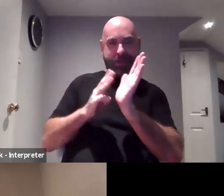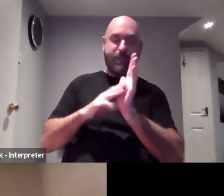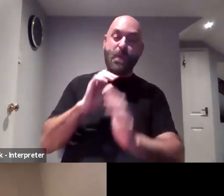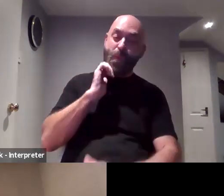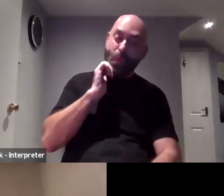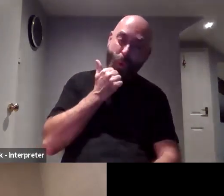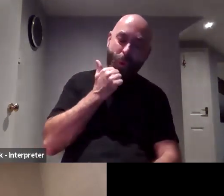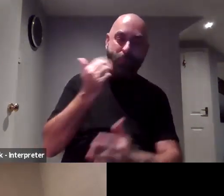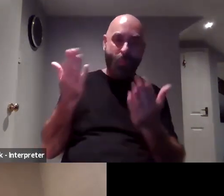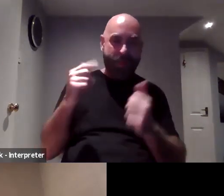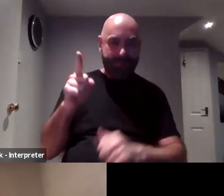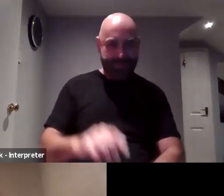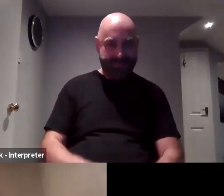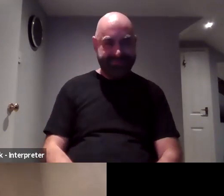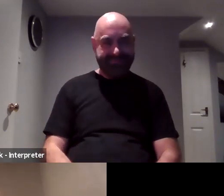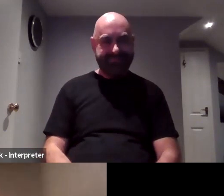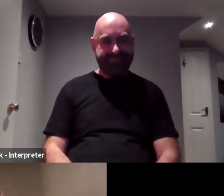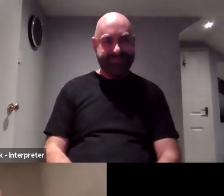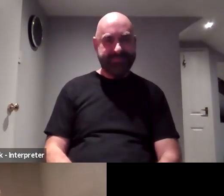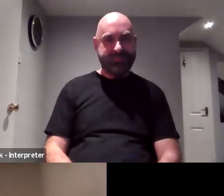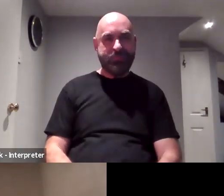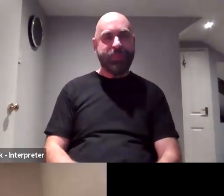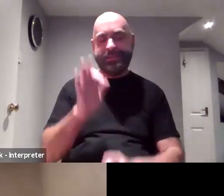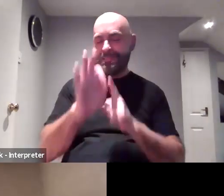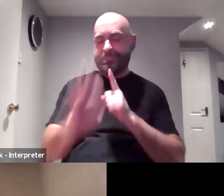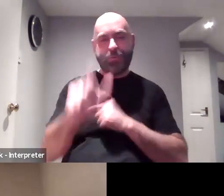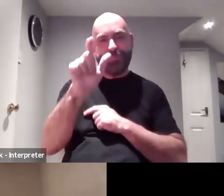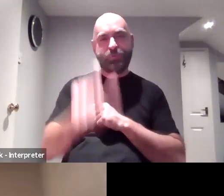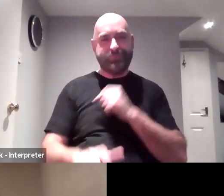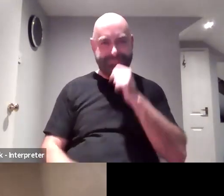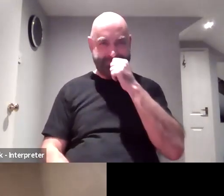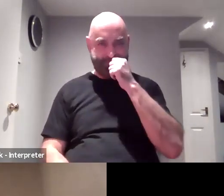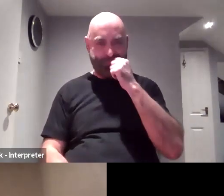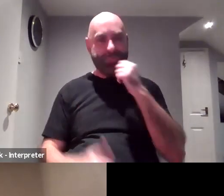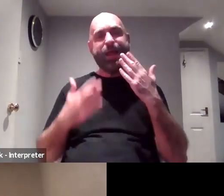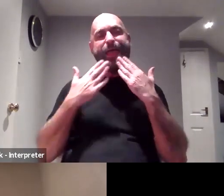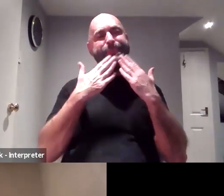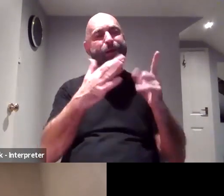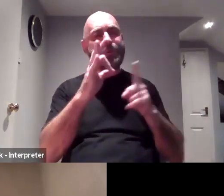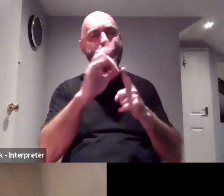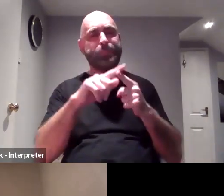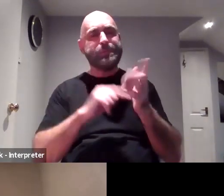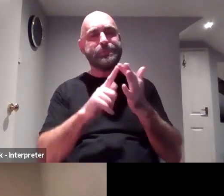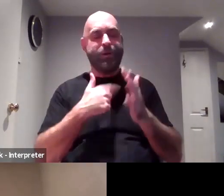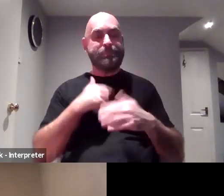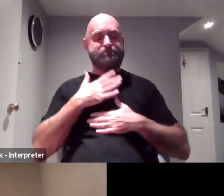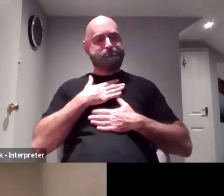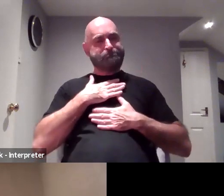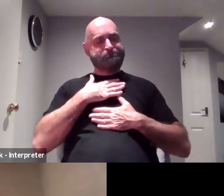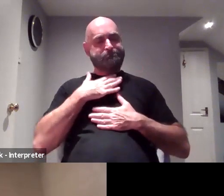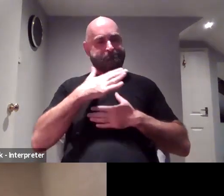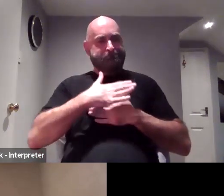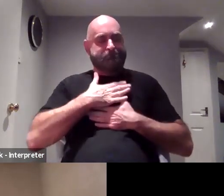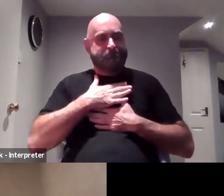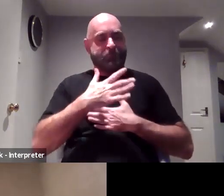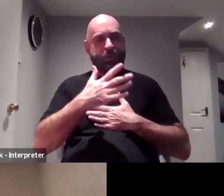very warm welcome to a very, very special person. Thank you, Peter. I'm touched. And